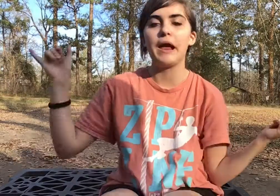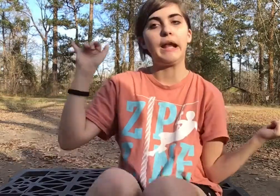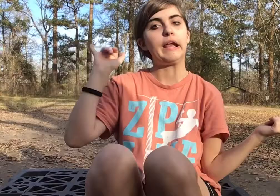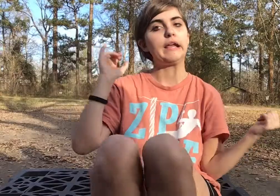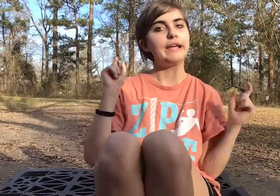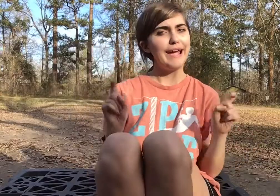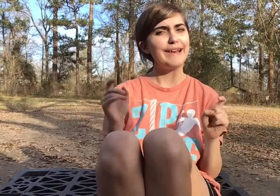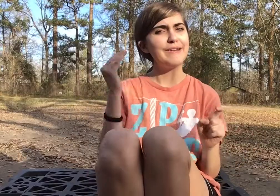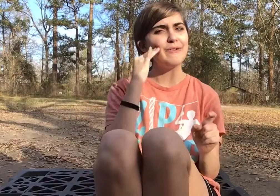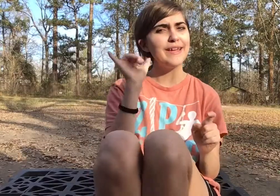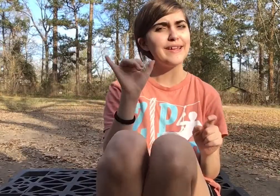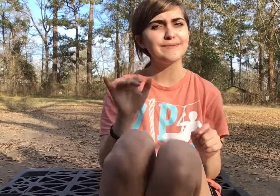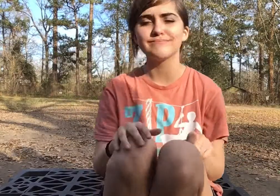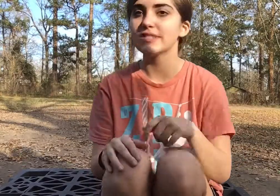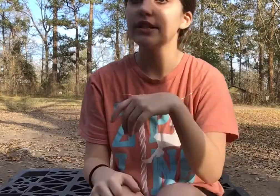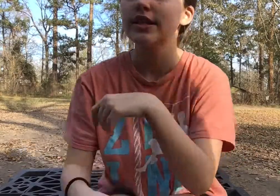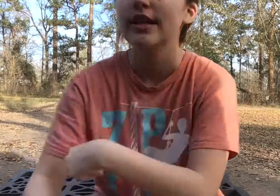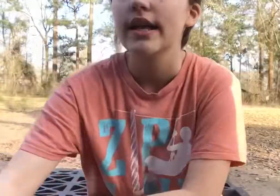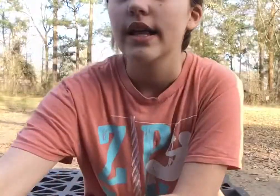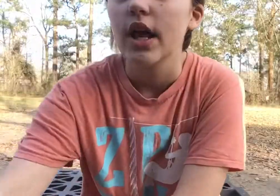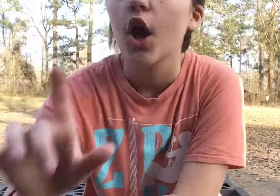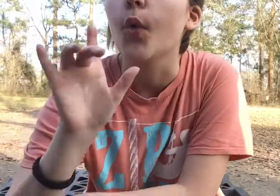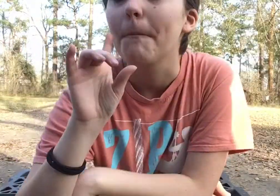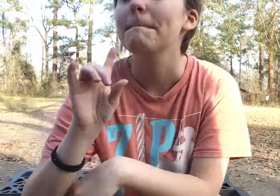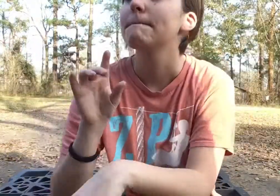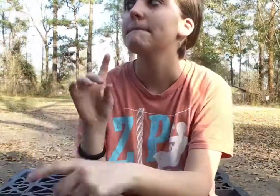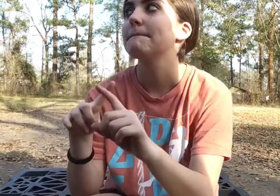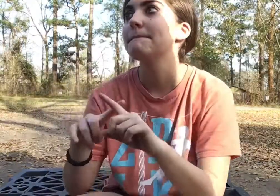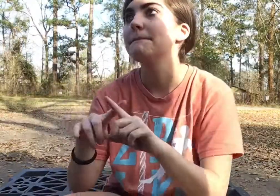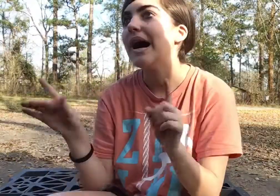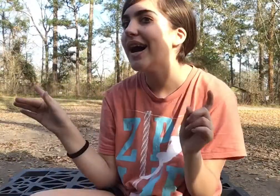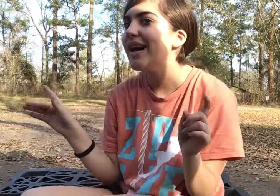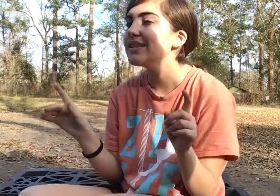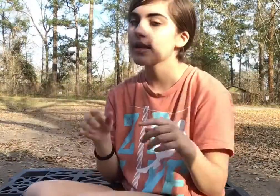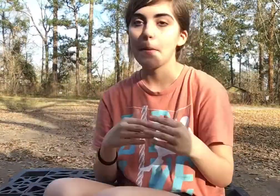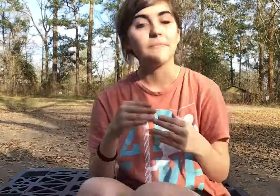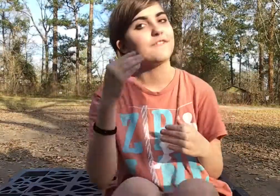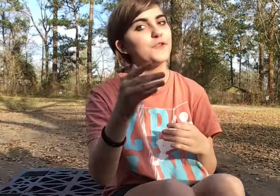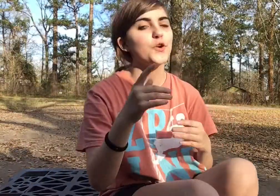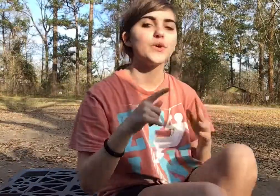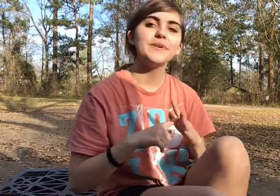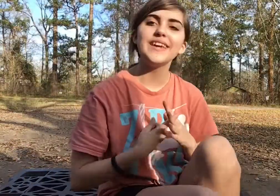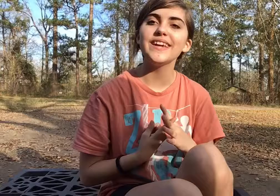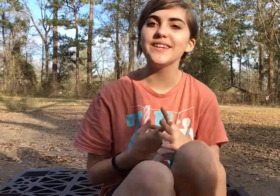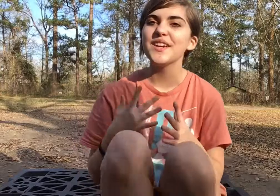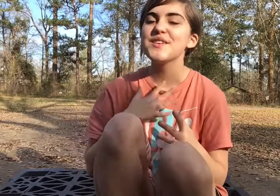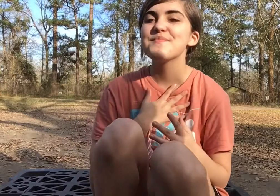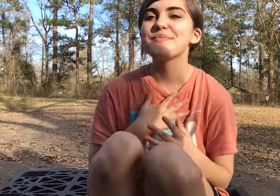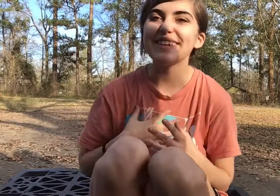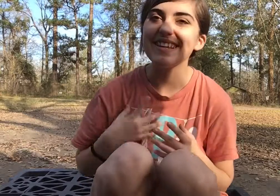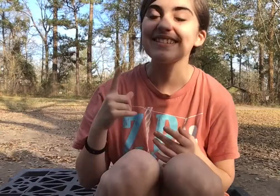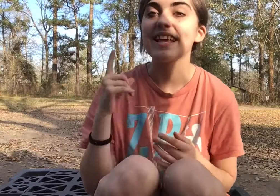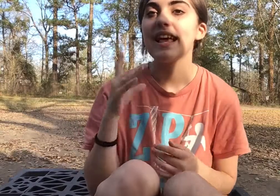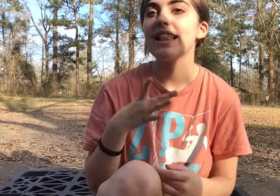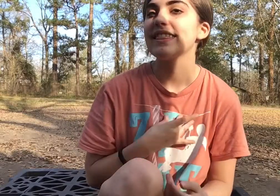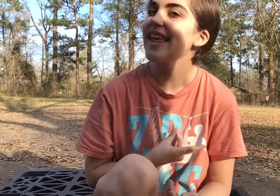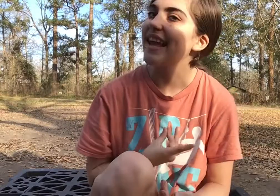everybody gotta know that. Oh, but before we begin, please like